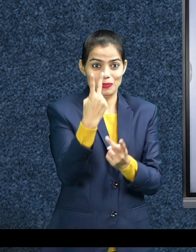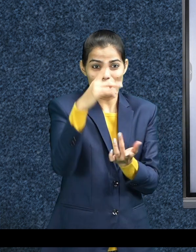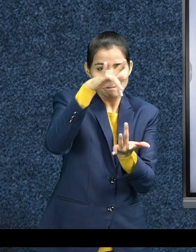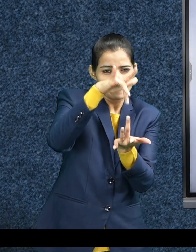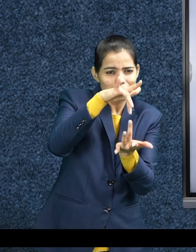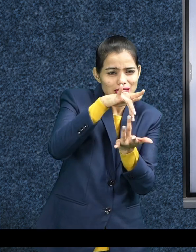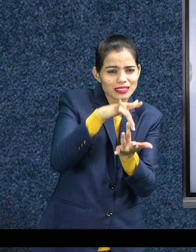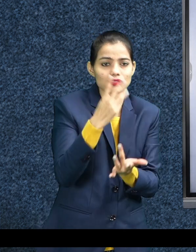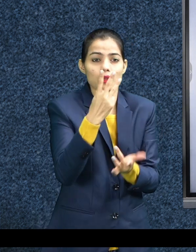median,